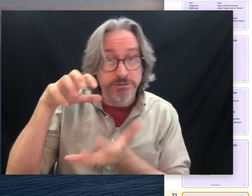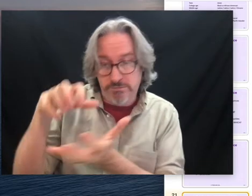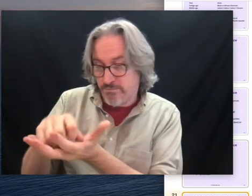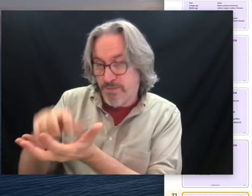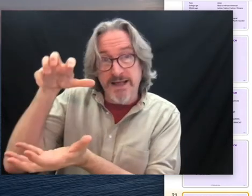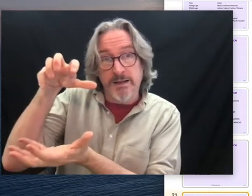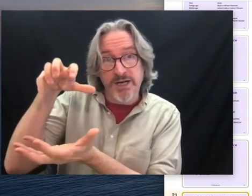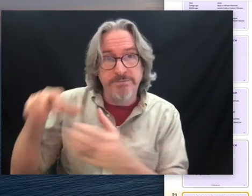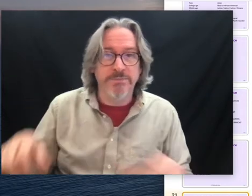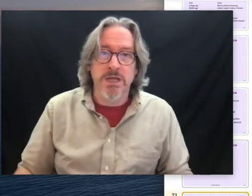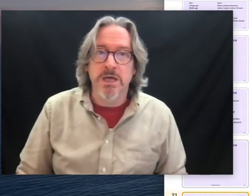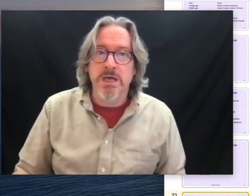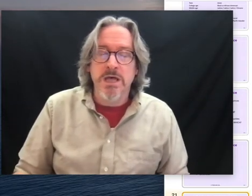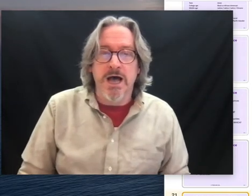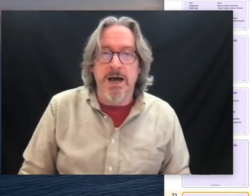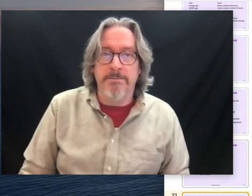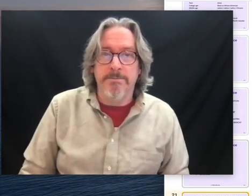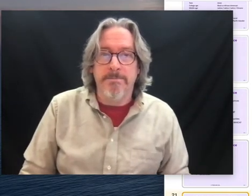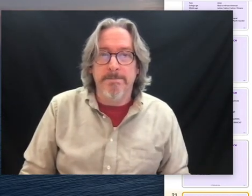rich, pile of money.